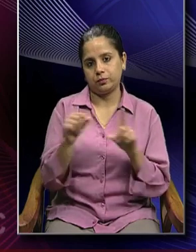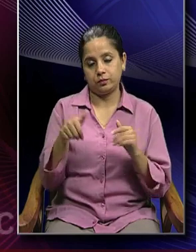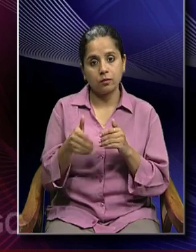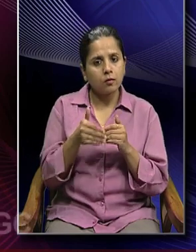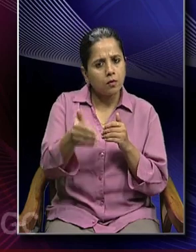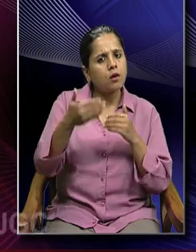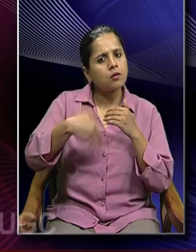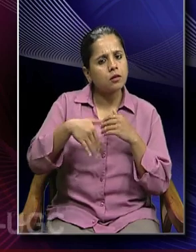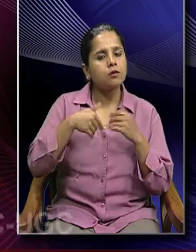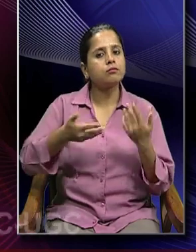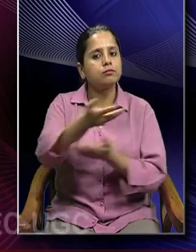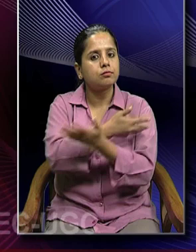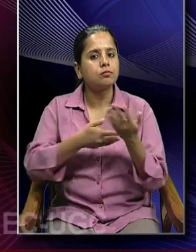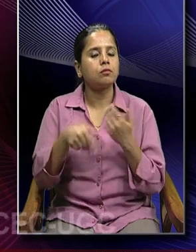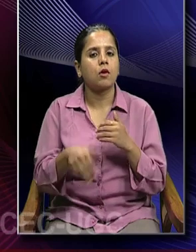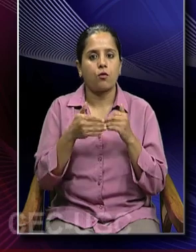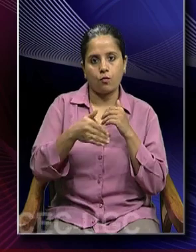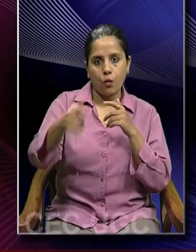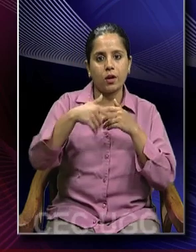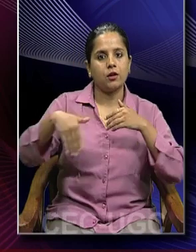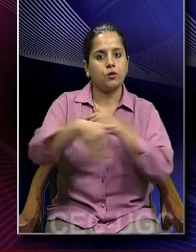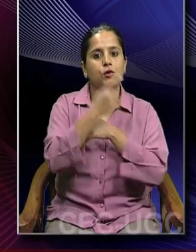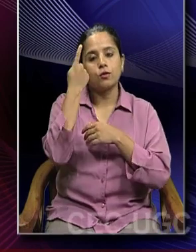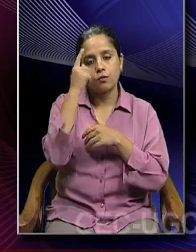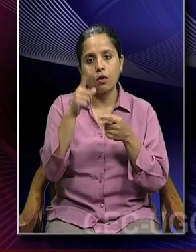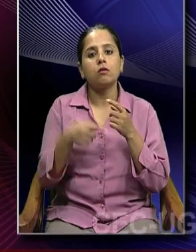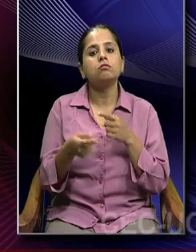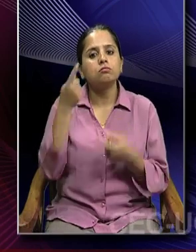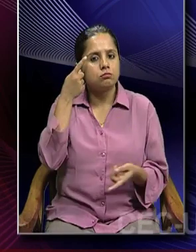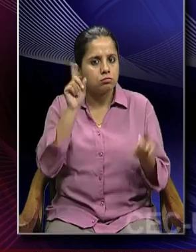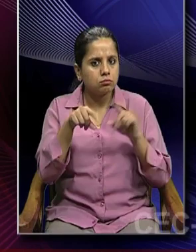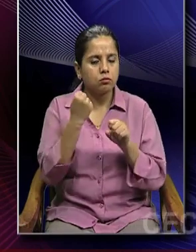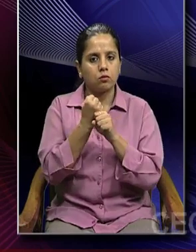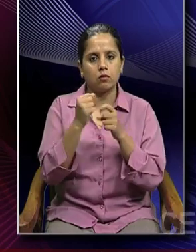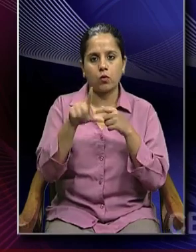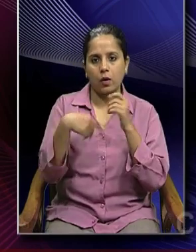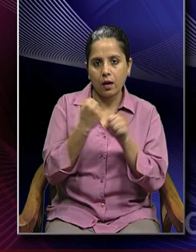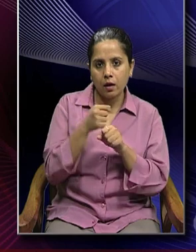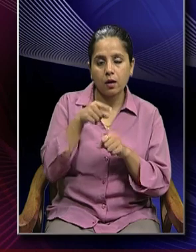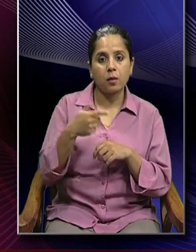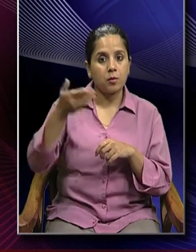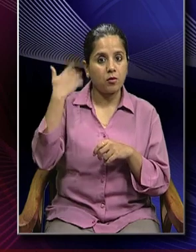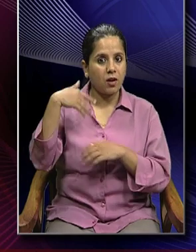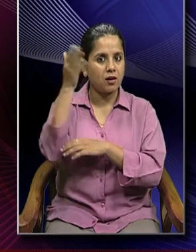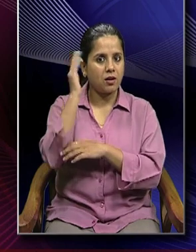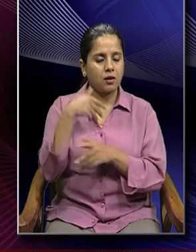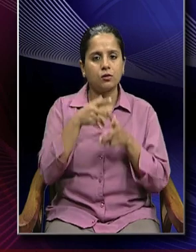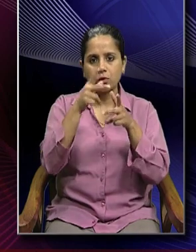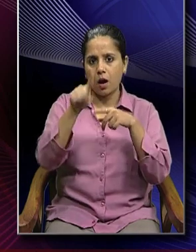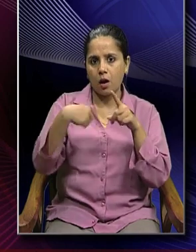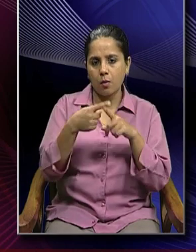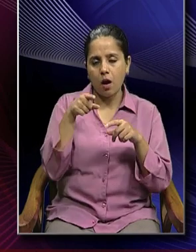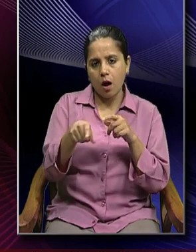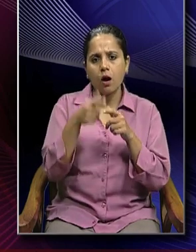us continue our discussion on forward engineering for strategic gearing, and in the previous lecture of mine I told you about analytical